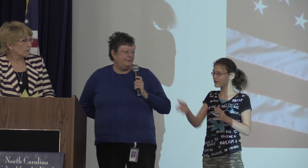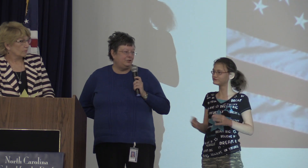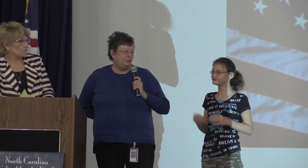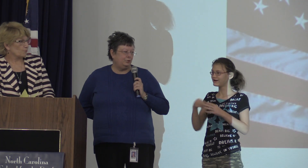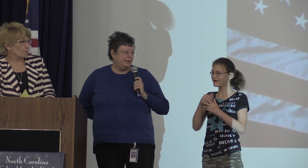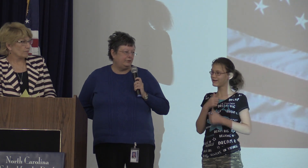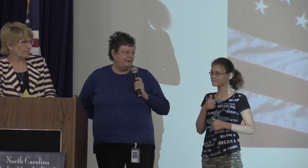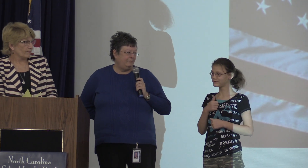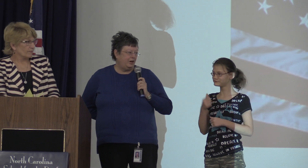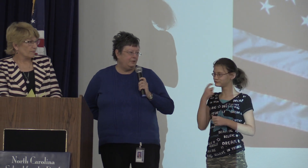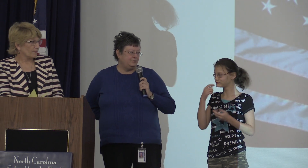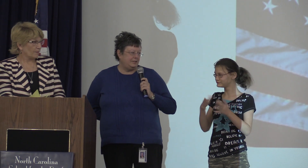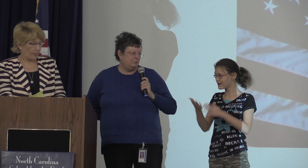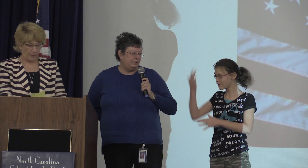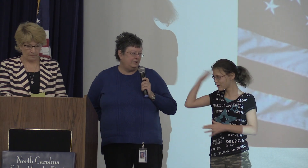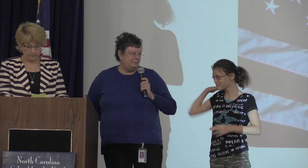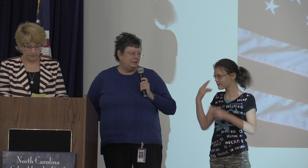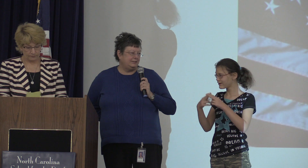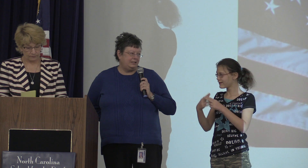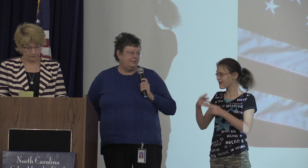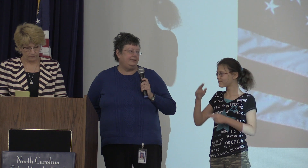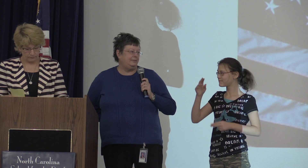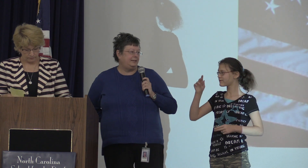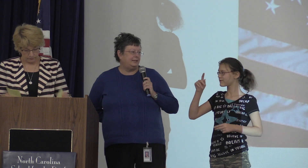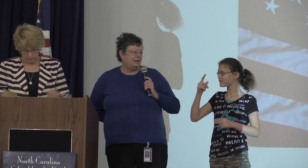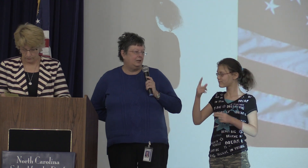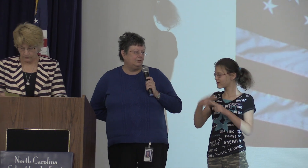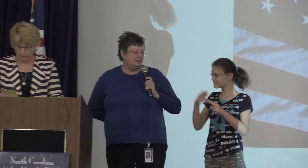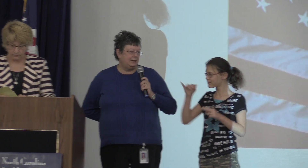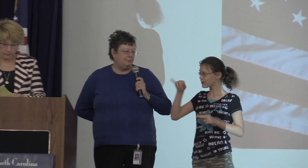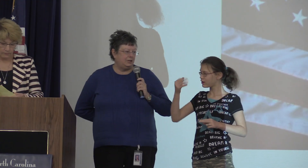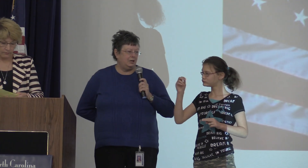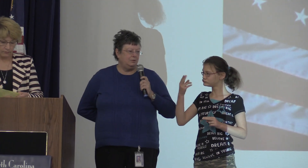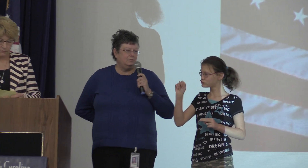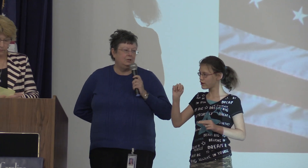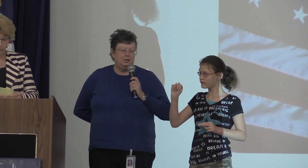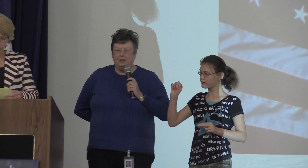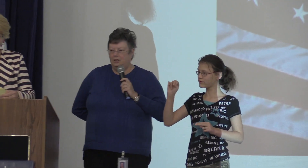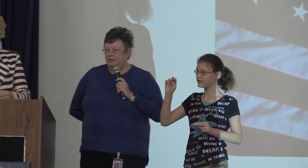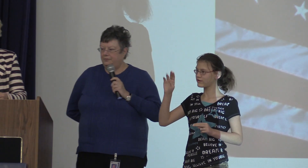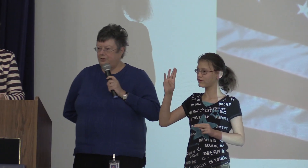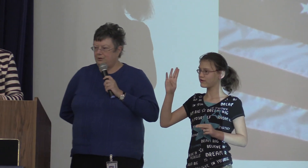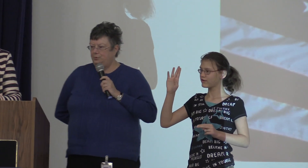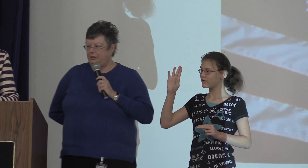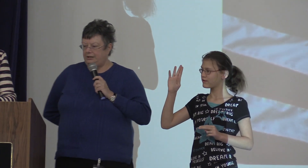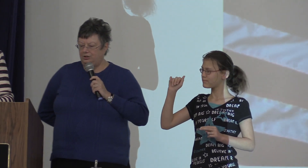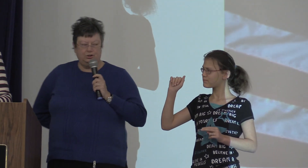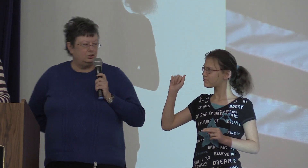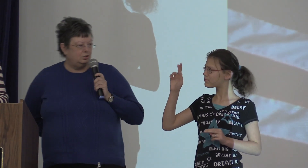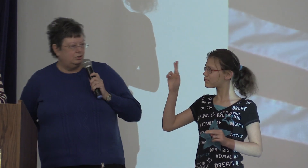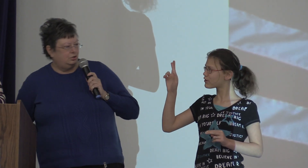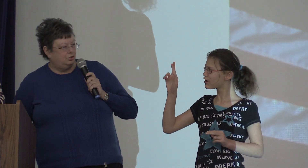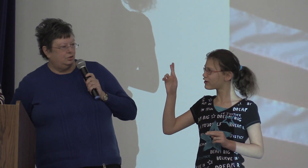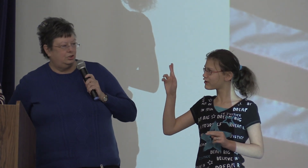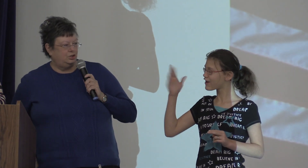I have two great-grandfathers that were in the military. They died a long time ago. The first one